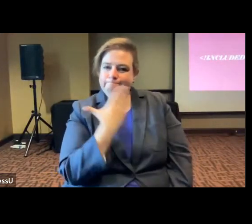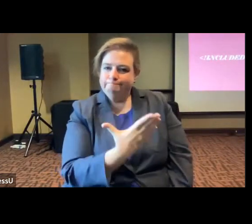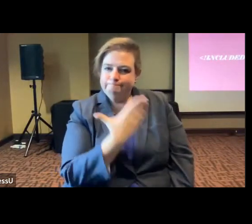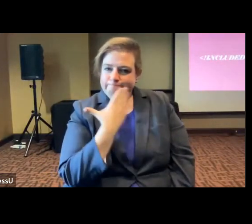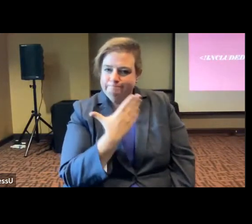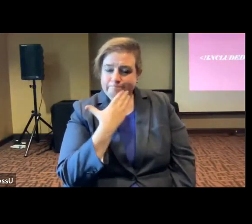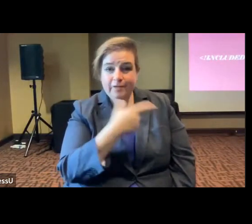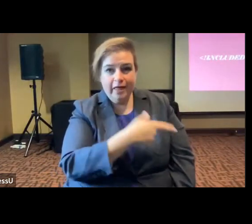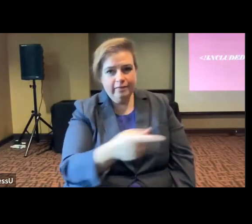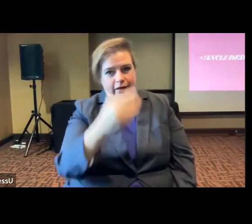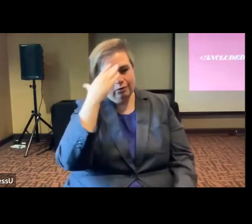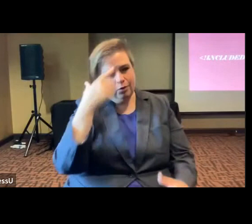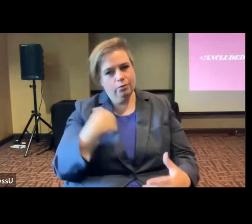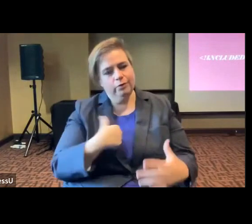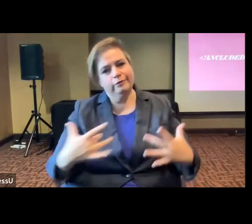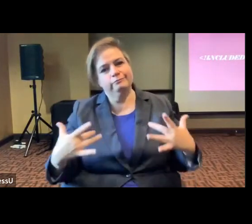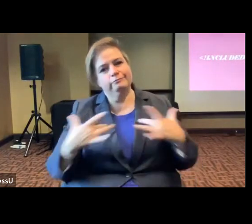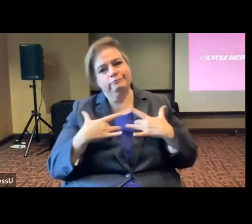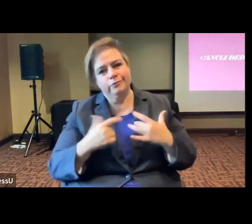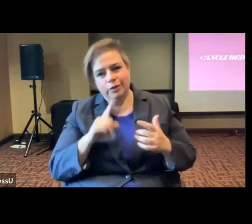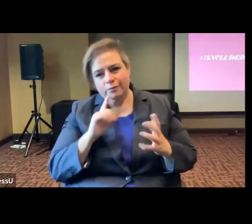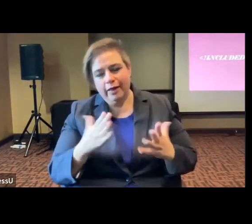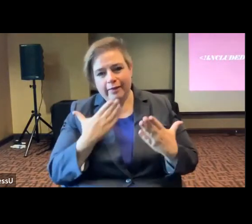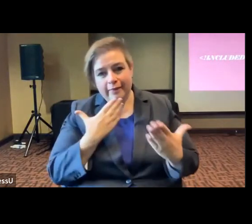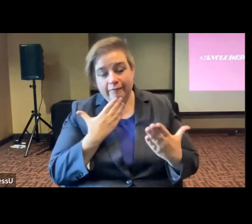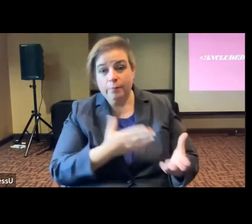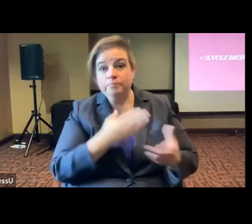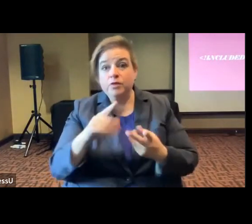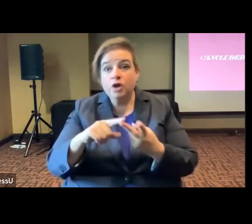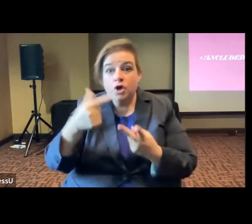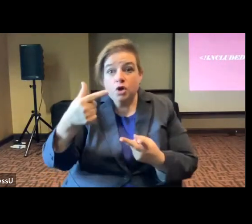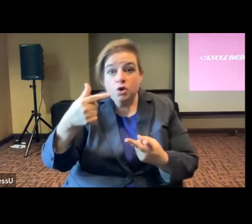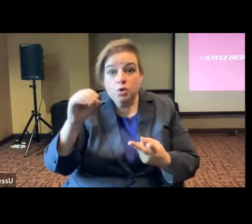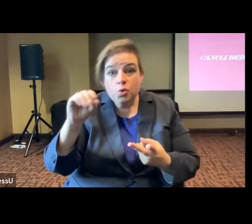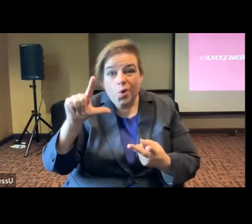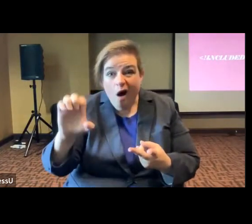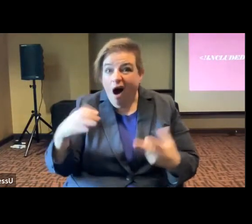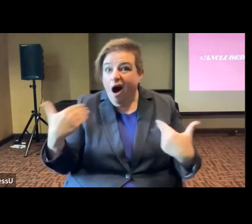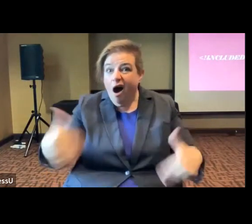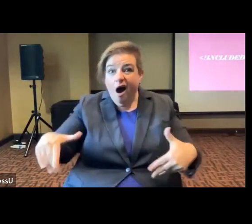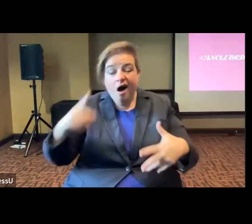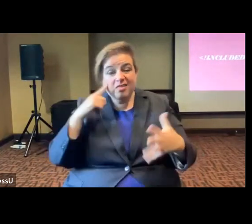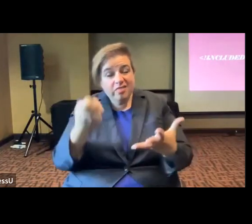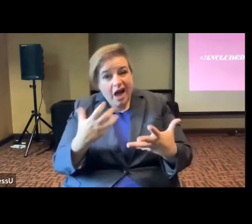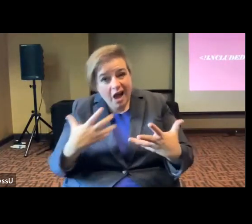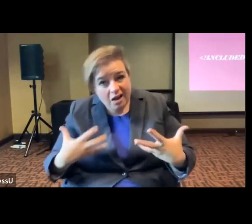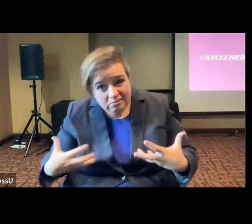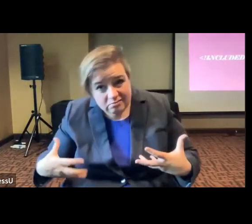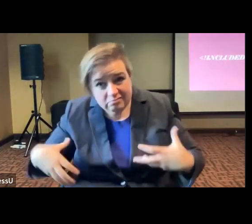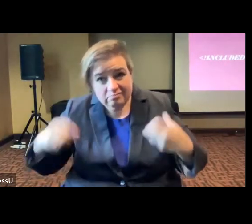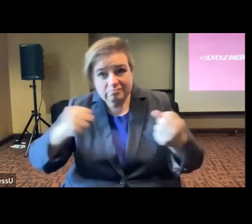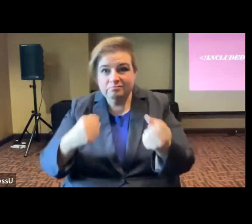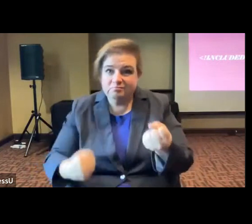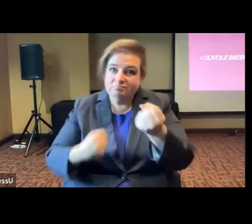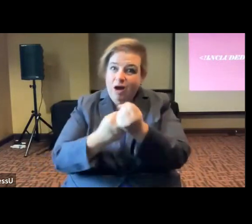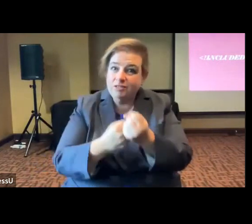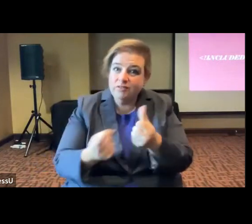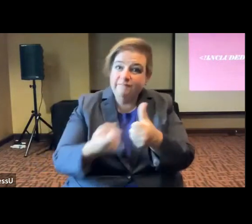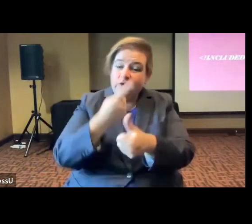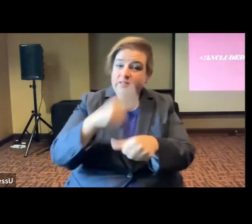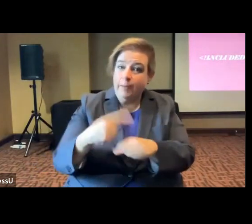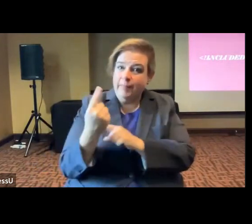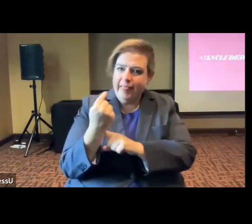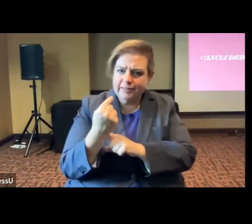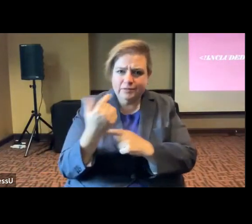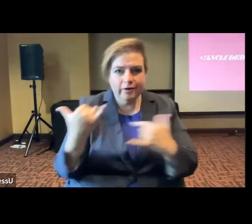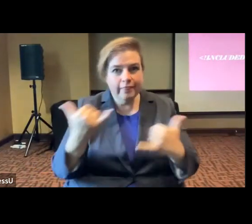that they know how grateful we are. And Google, man, Google stepped up. They sponsored us, I think, for the first time last year.